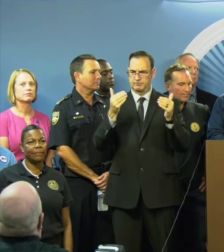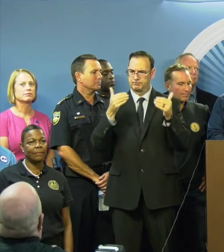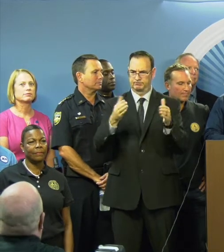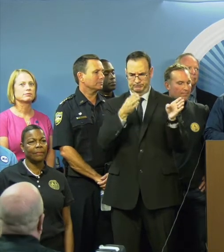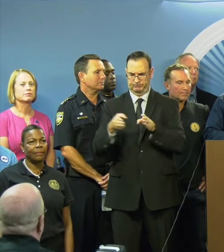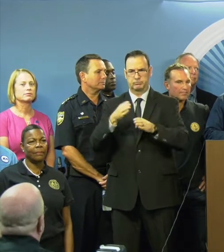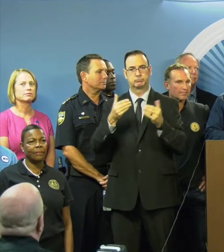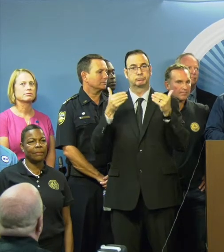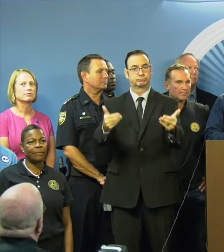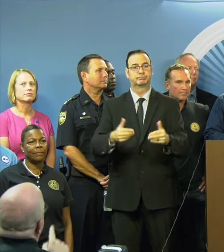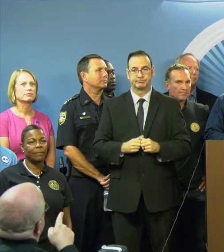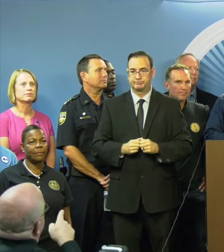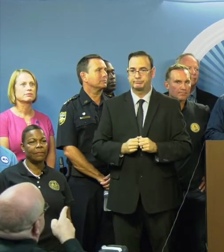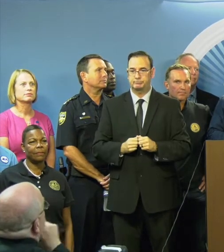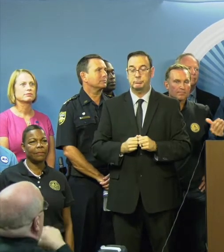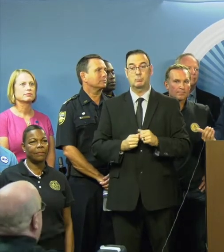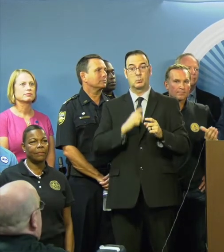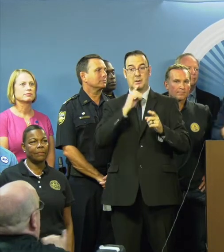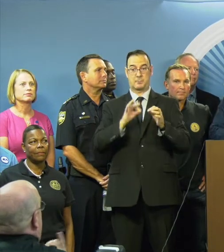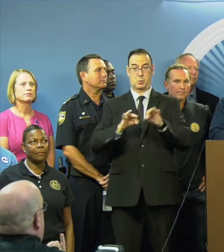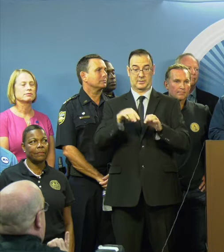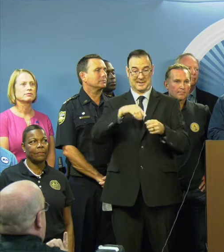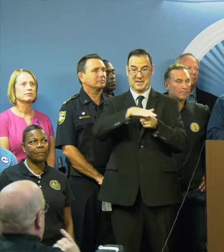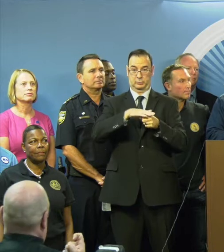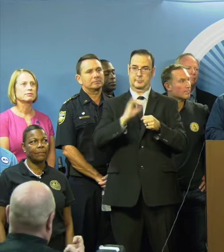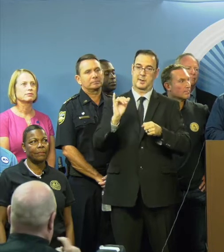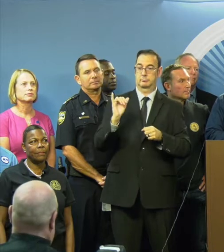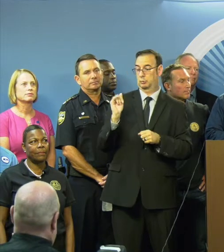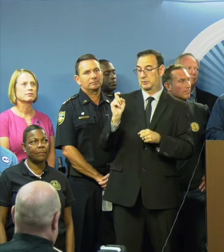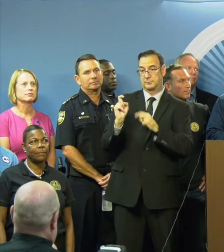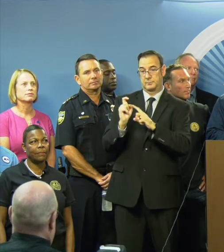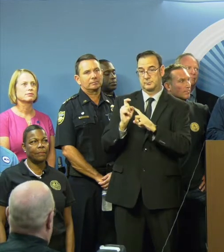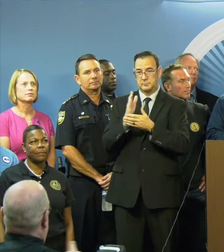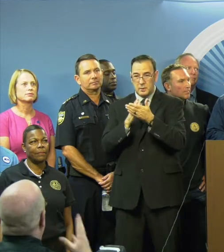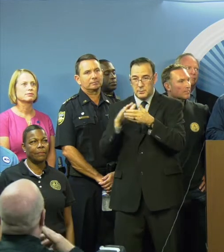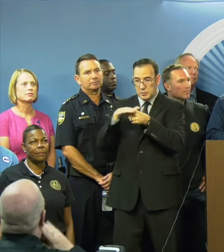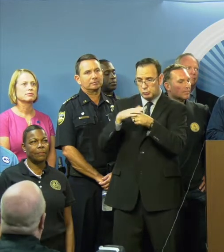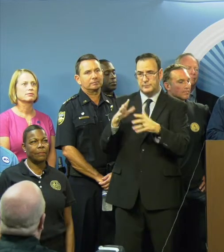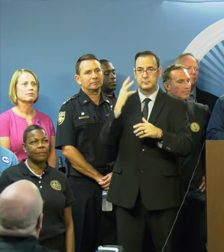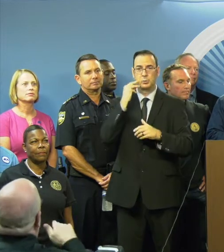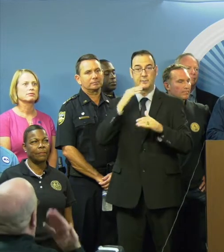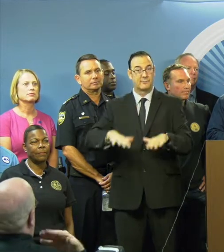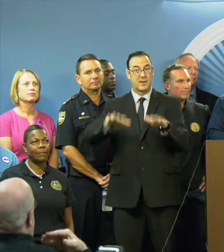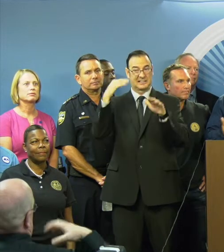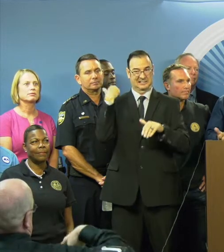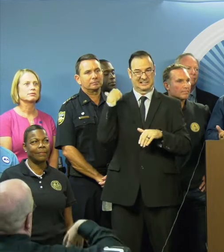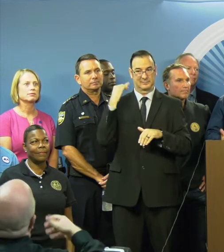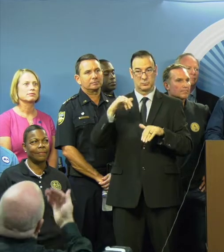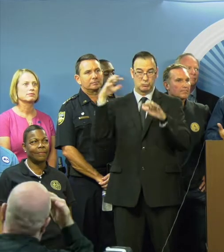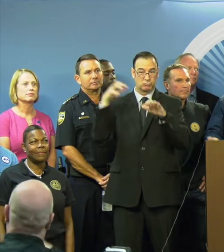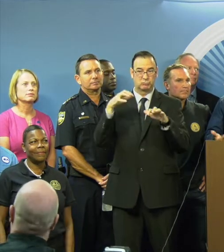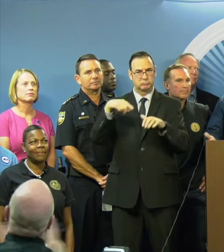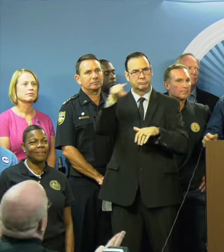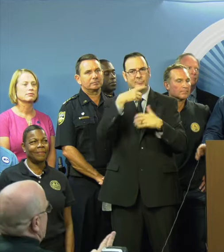prepared. If you are in an area like parts of Jacksonville that have experienced flooding in these past storms, just prepare